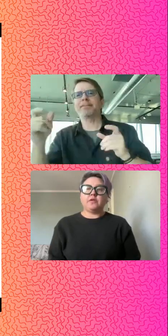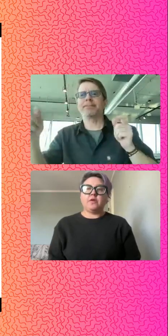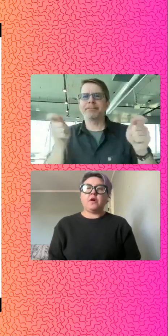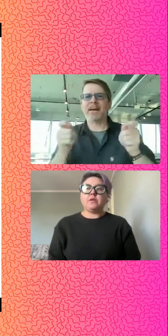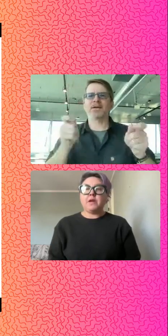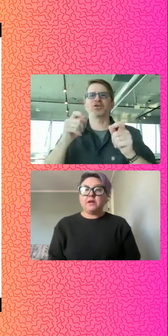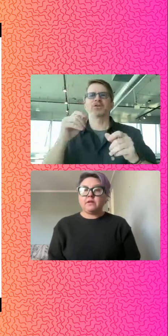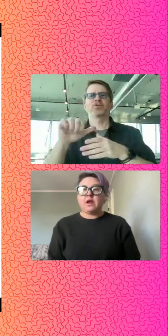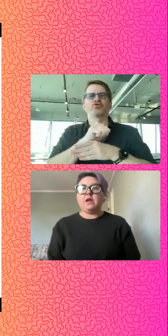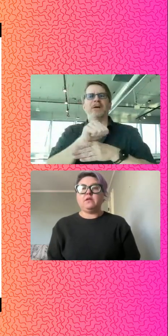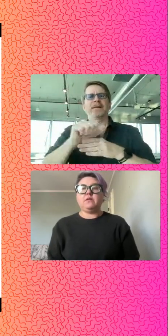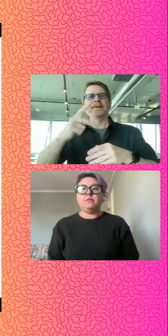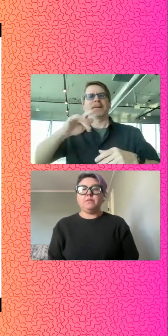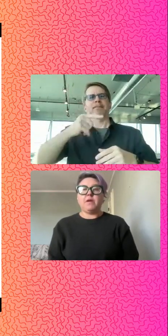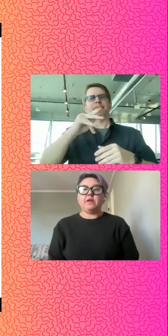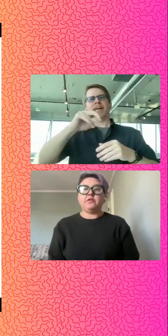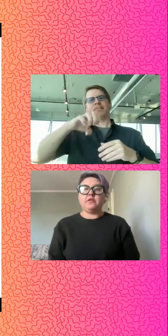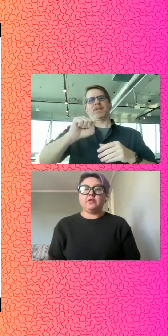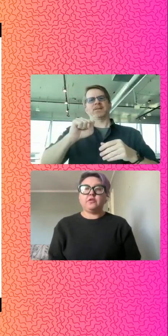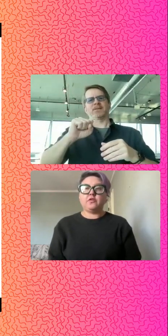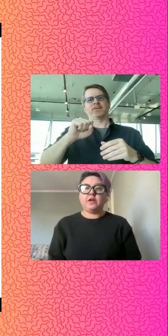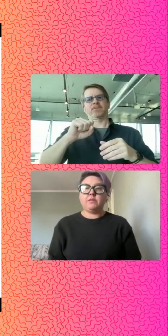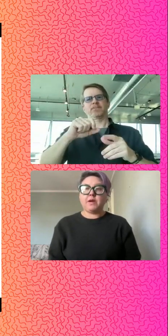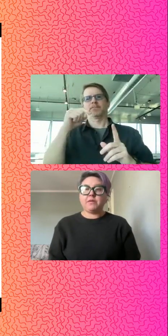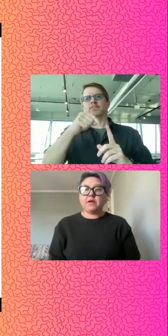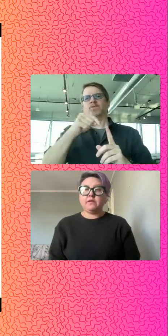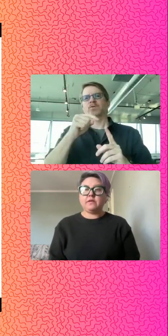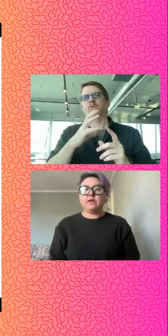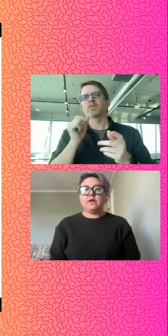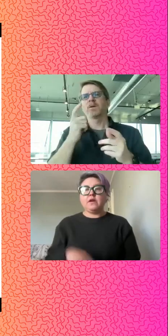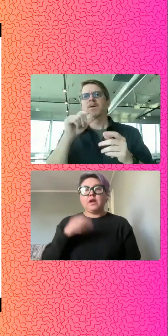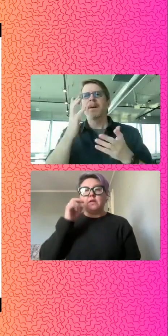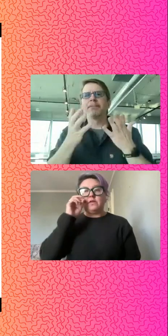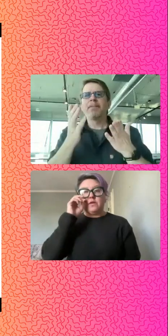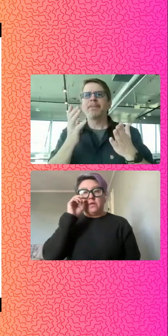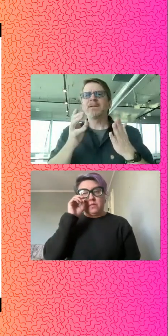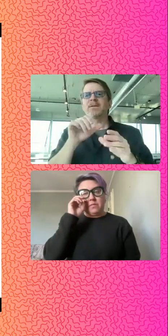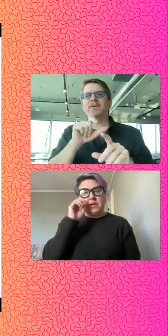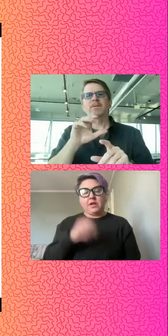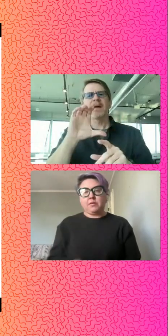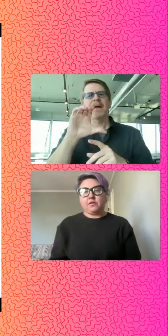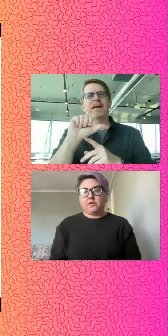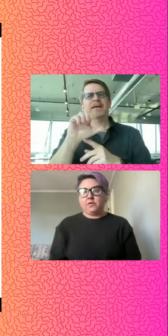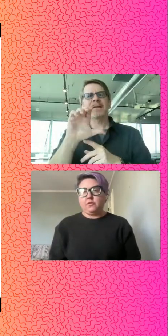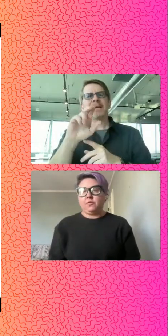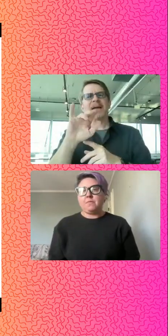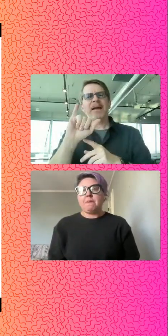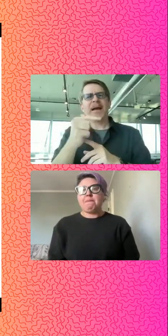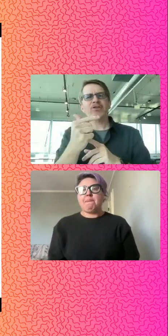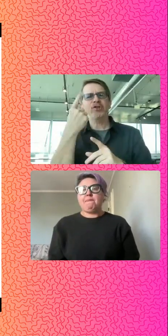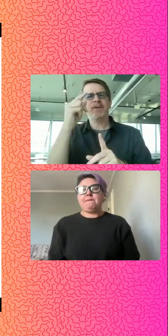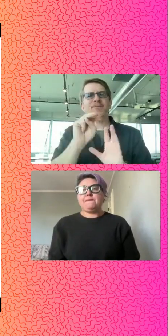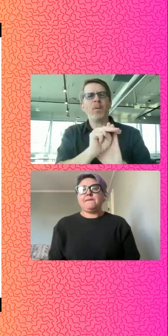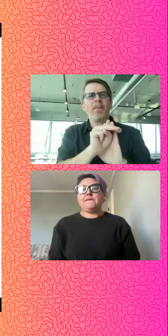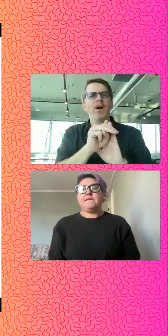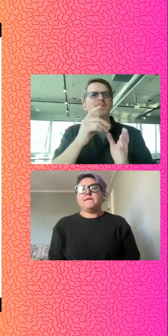could also automate and manage the training pipelines. And so being able to